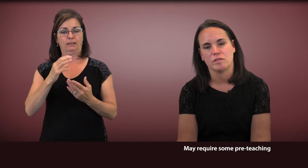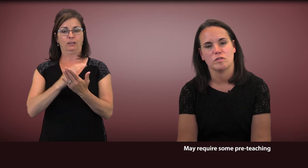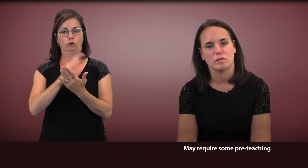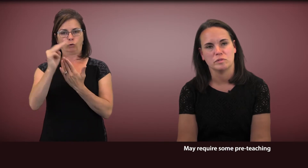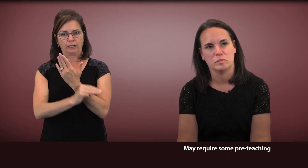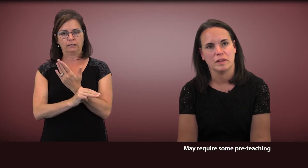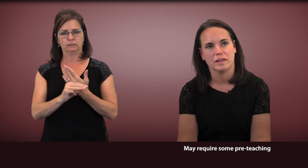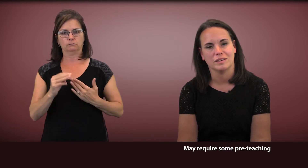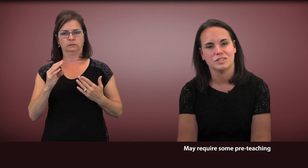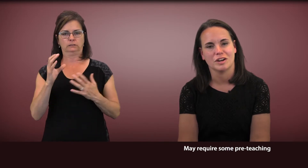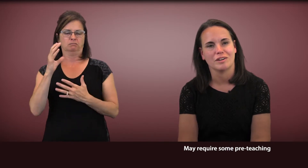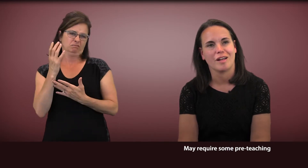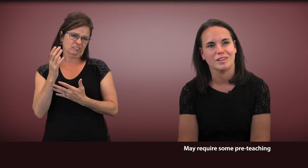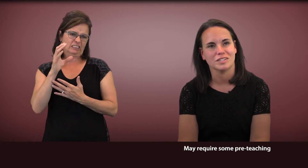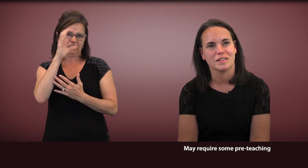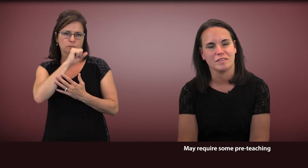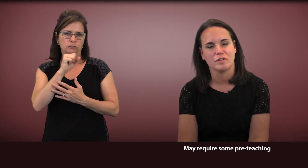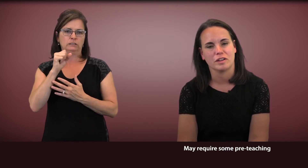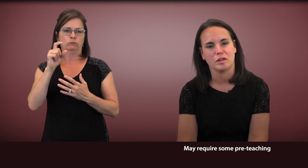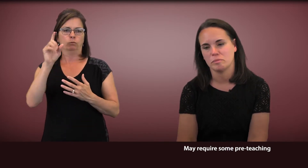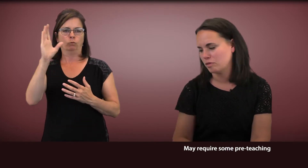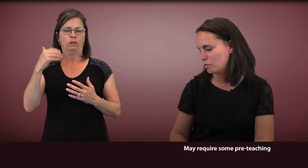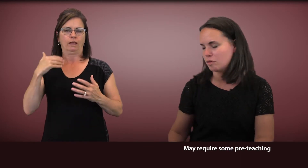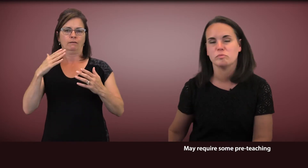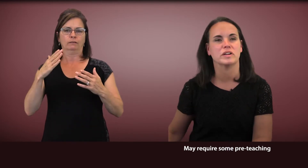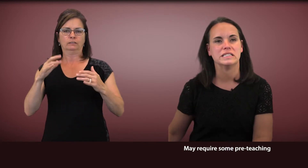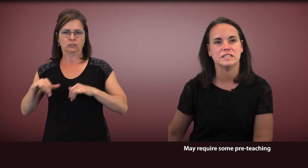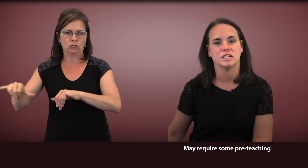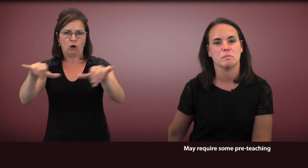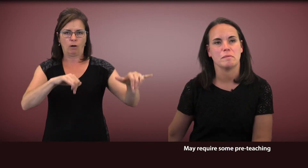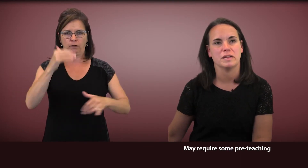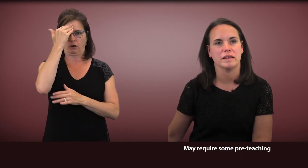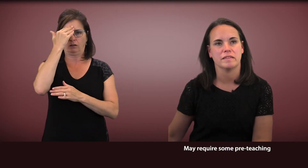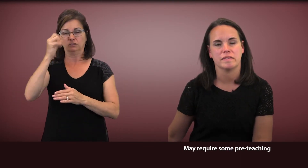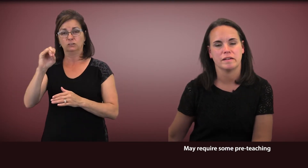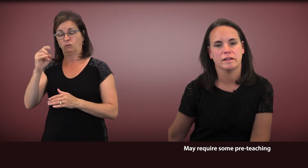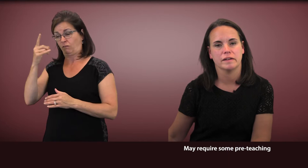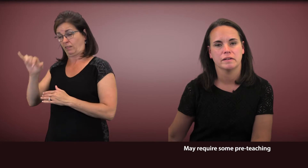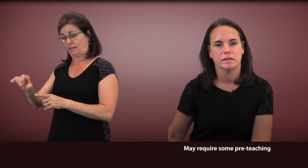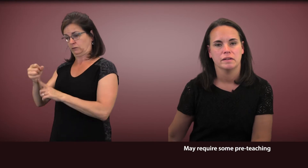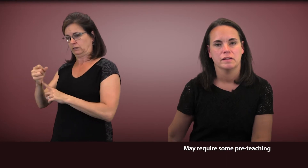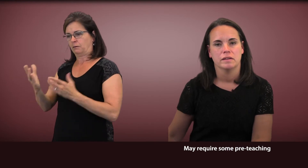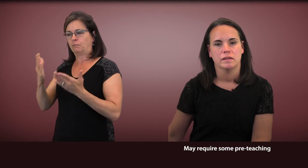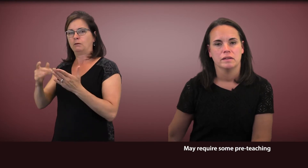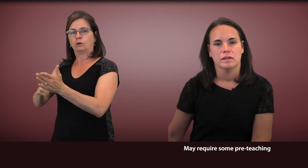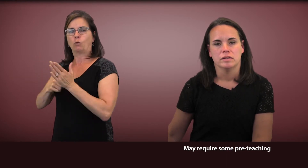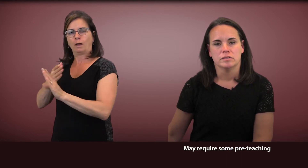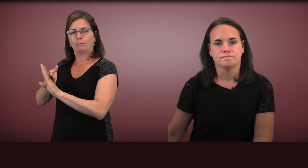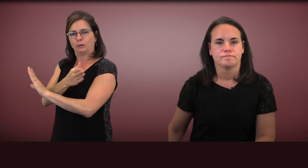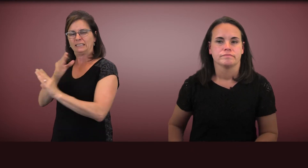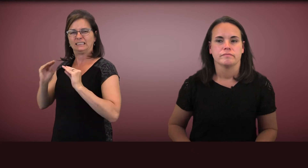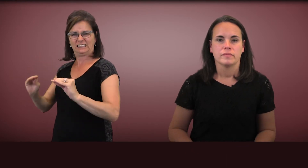vocabulary that's assumed to be shared knowledge in these curriculums. So some pre-teaching might be necessary.